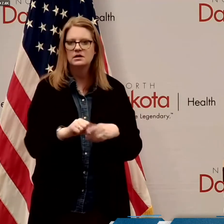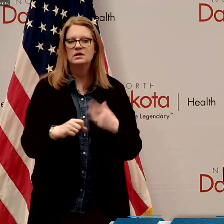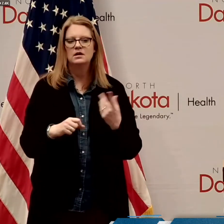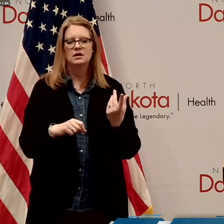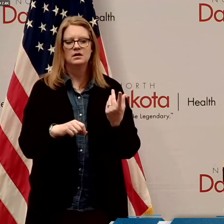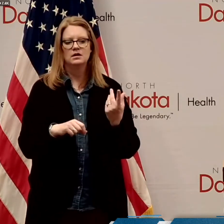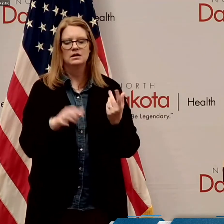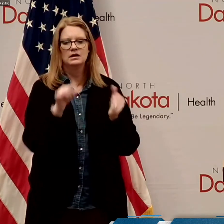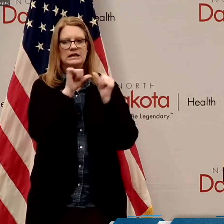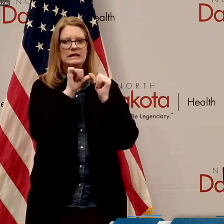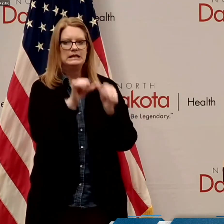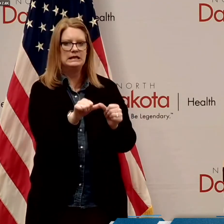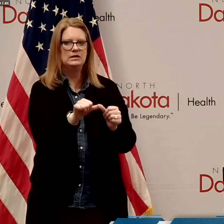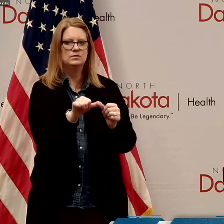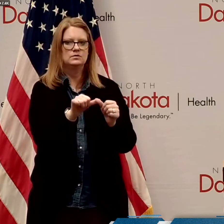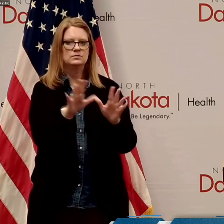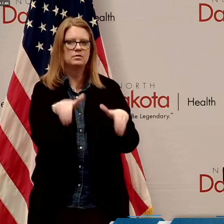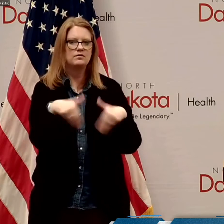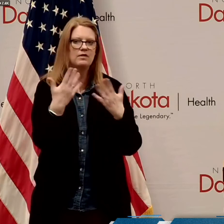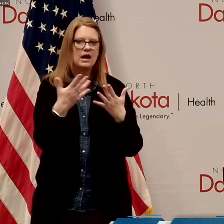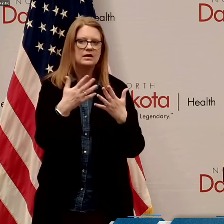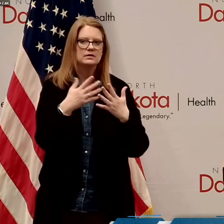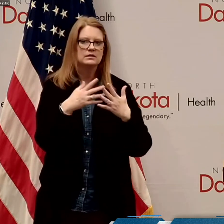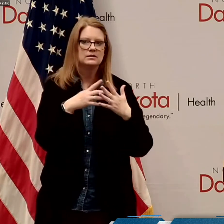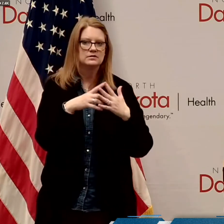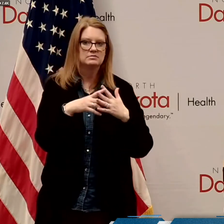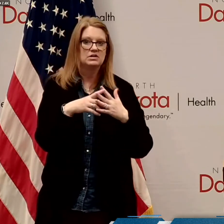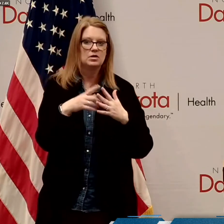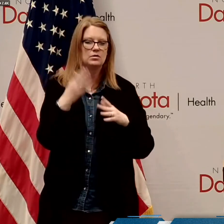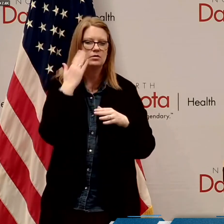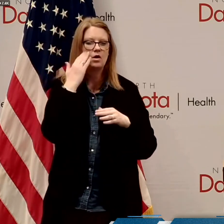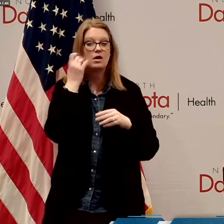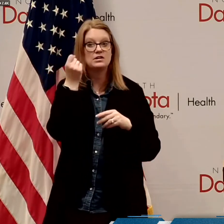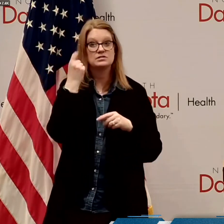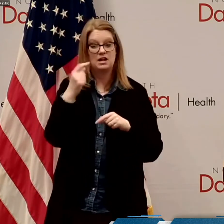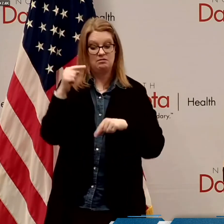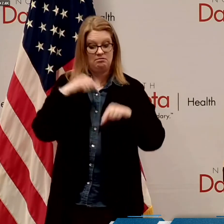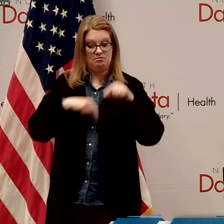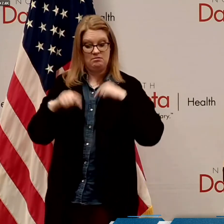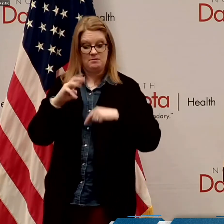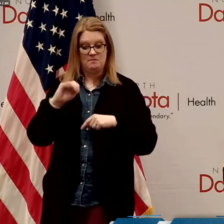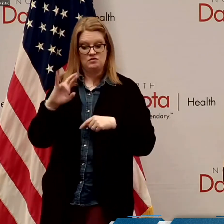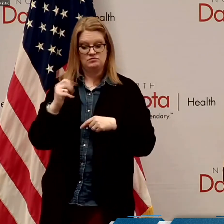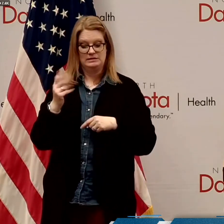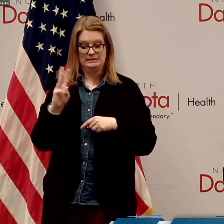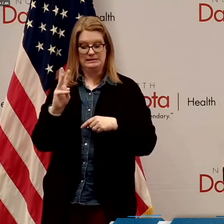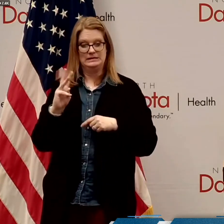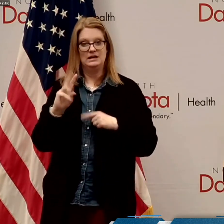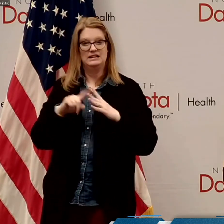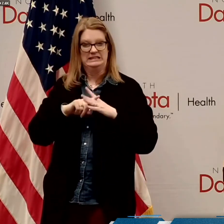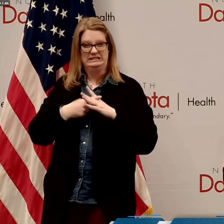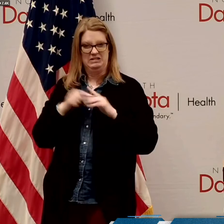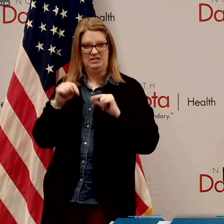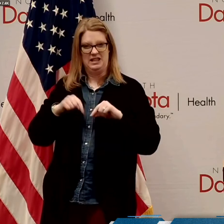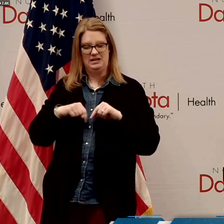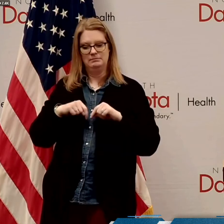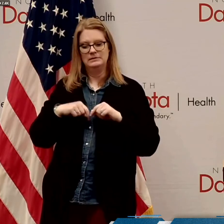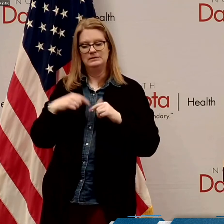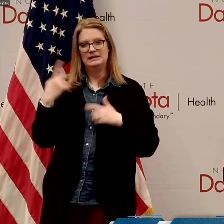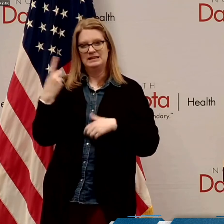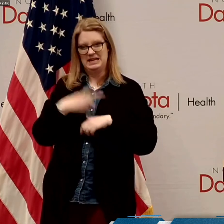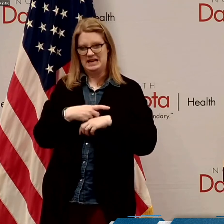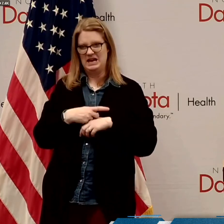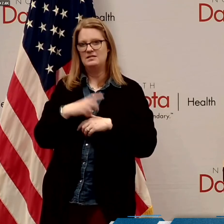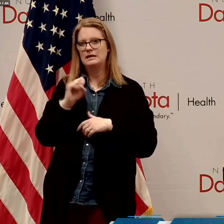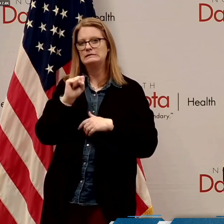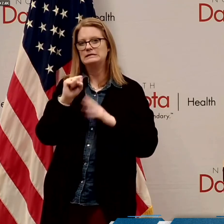continues to provide coverage beginning, so it's backdated to March 13th, the day the state emergency was declared. And